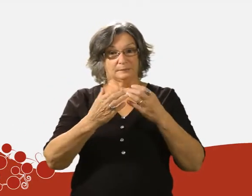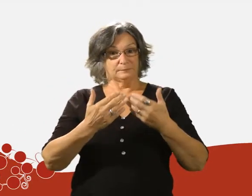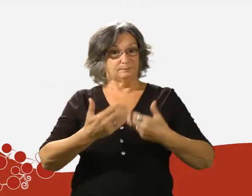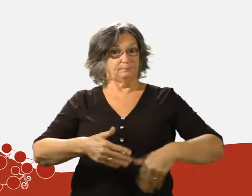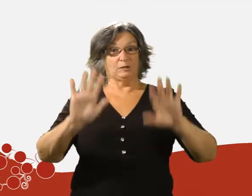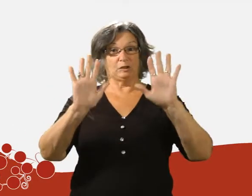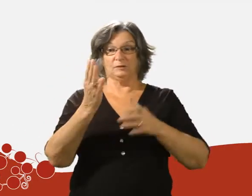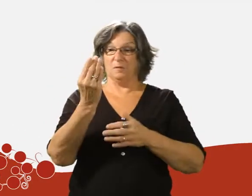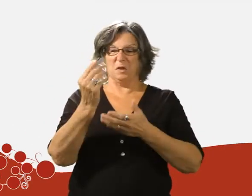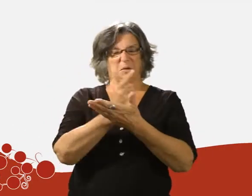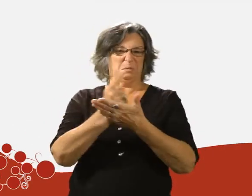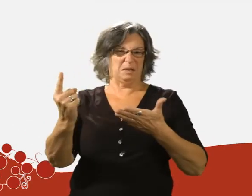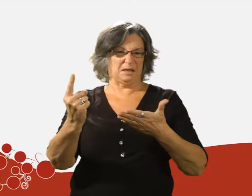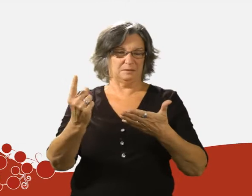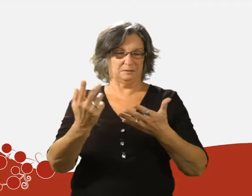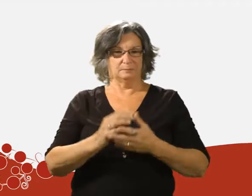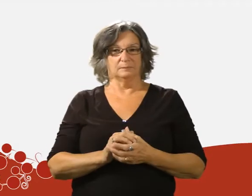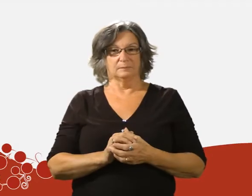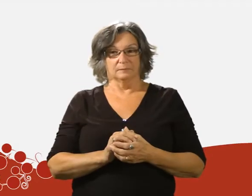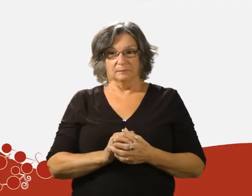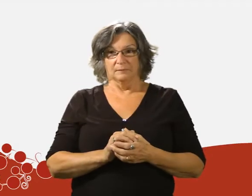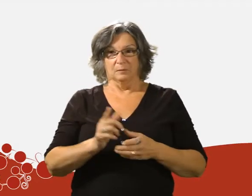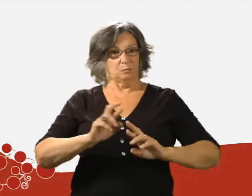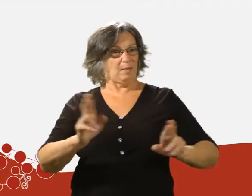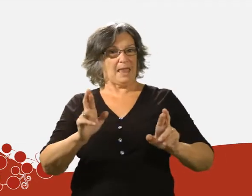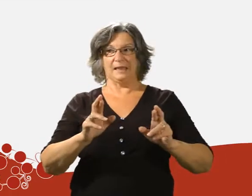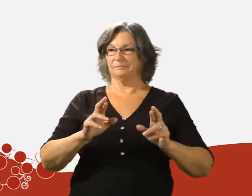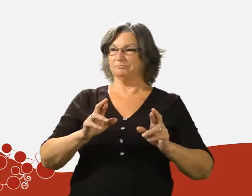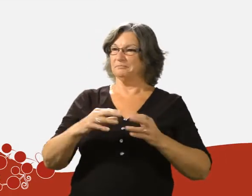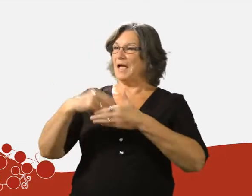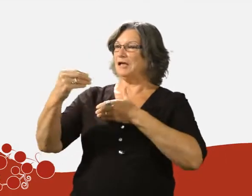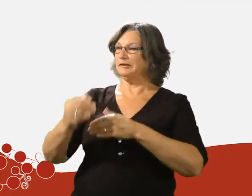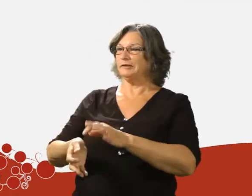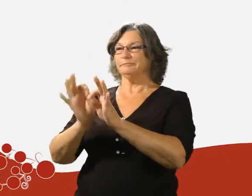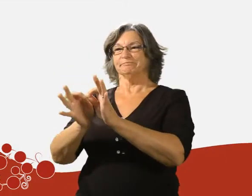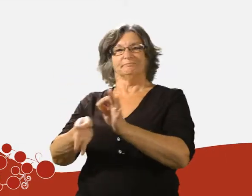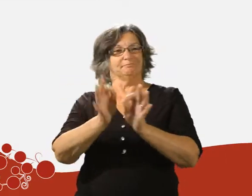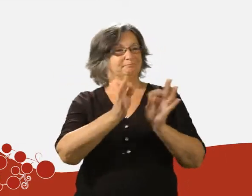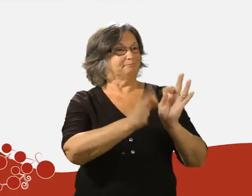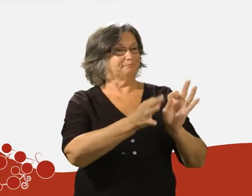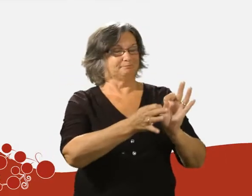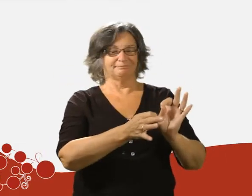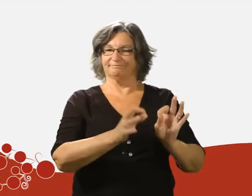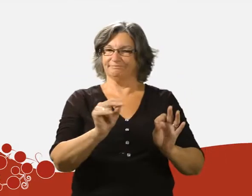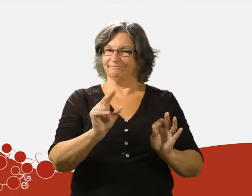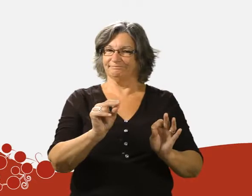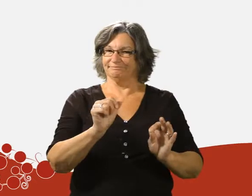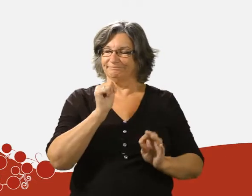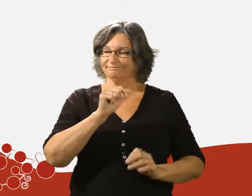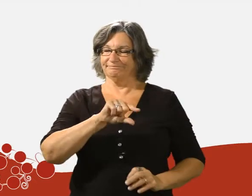you may think that after a 14-week course, you are ready to become an ASL interpreter. I want to